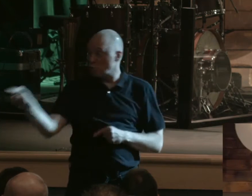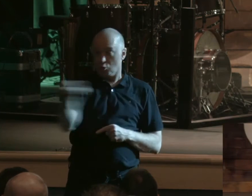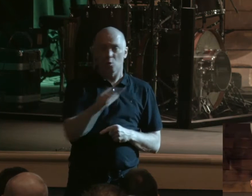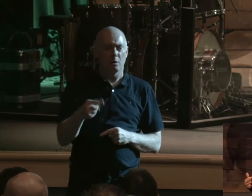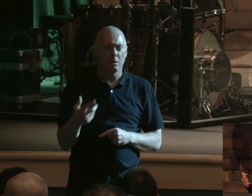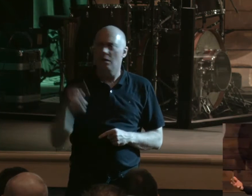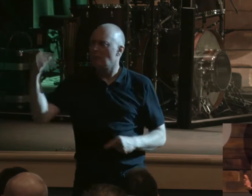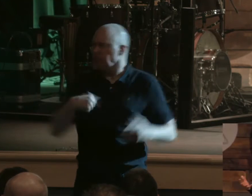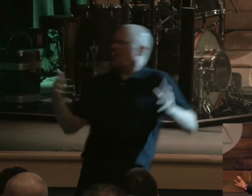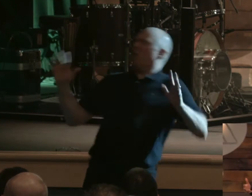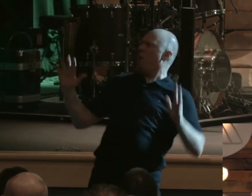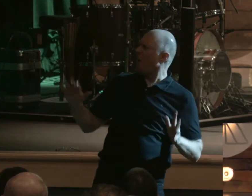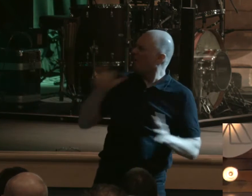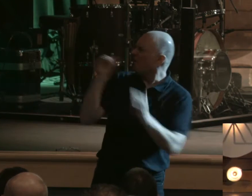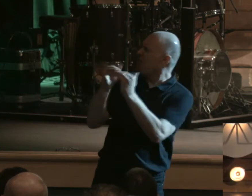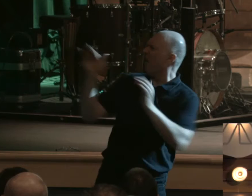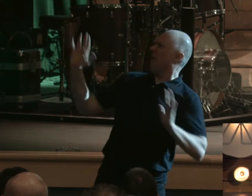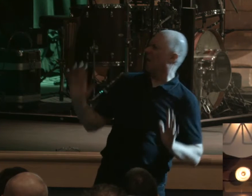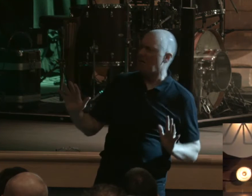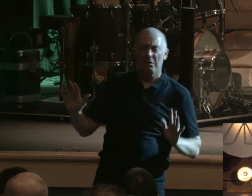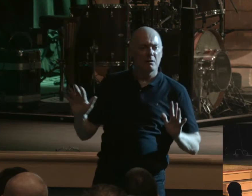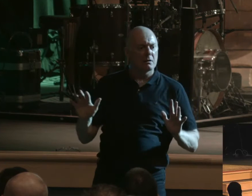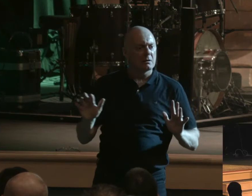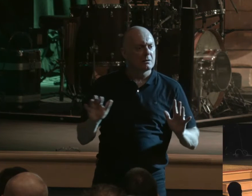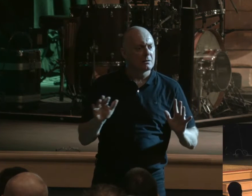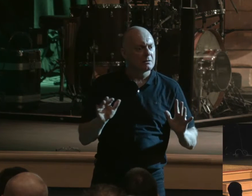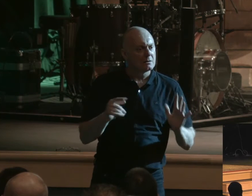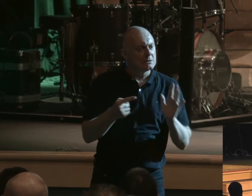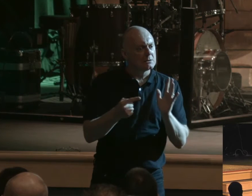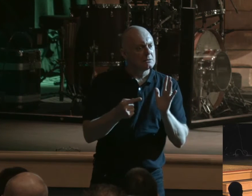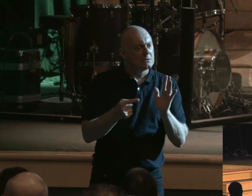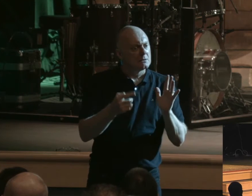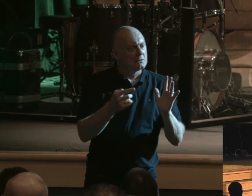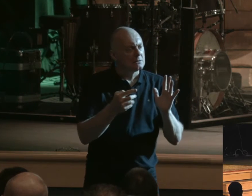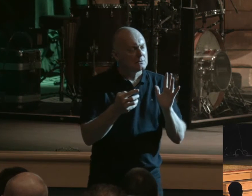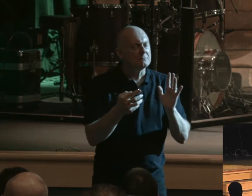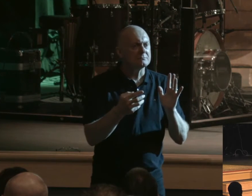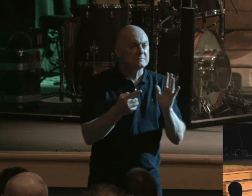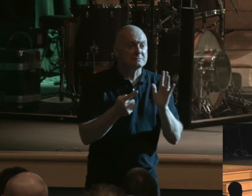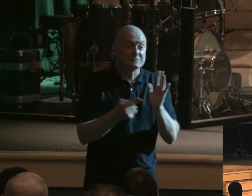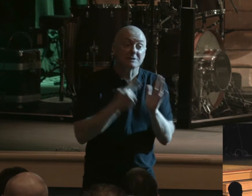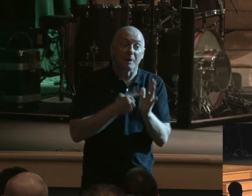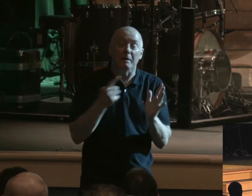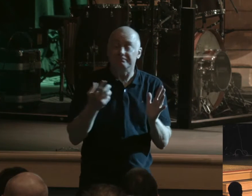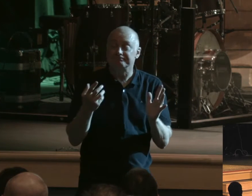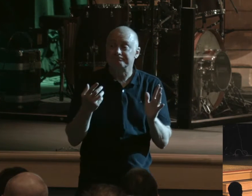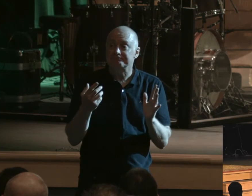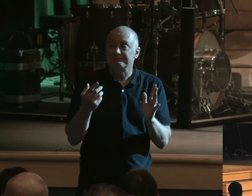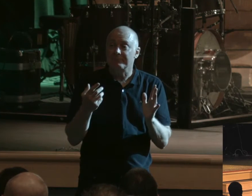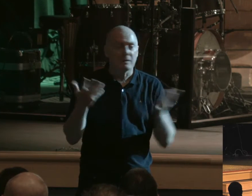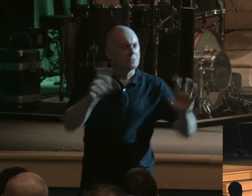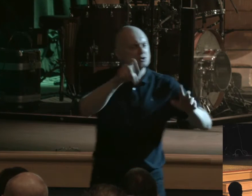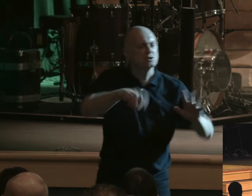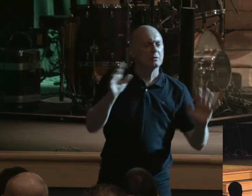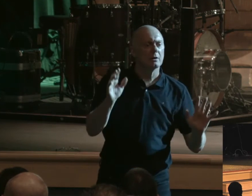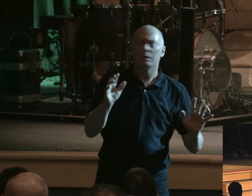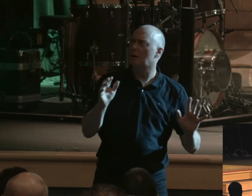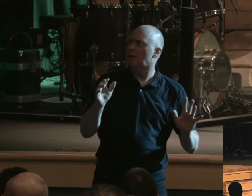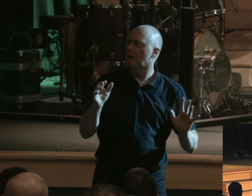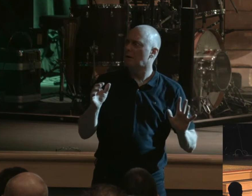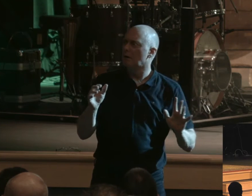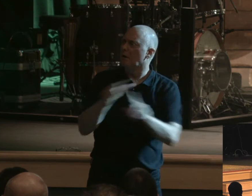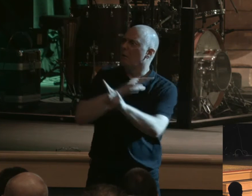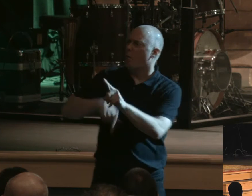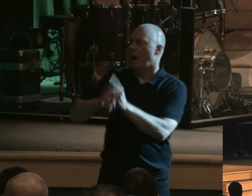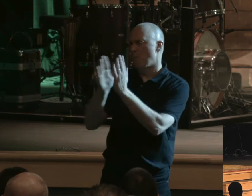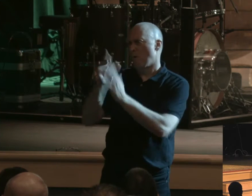and you feel like, you know, unjustly, whatever, and sometimes there's legitimacy to this, of course, but your first response is to be like, Lord, I pray